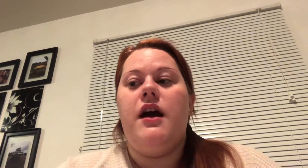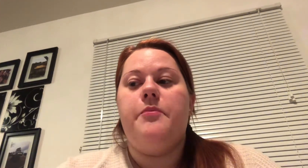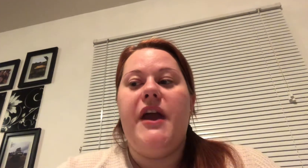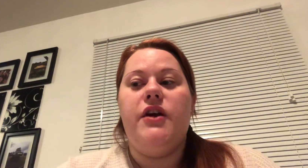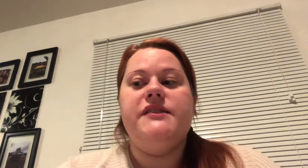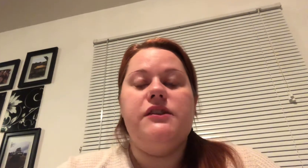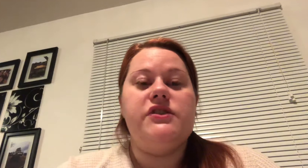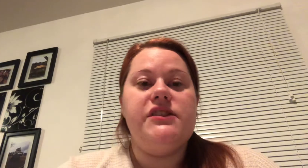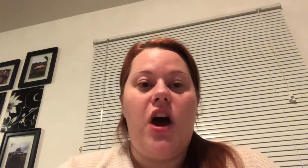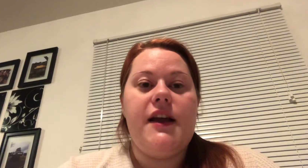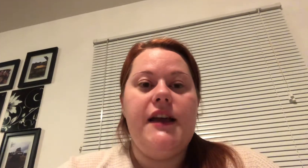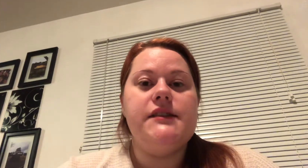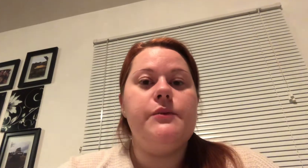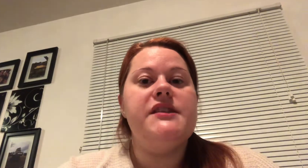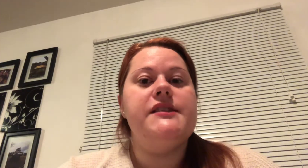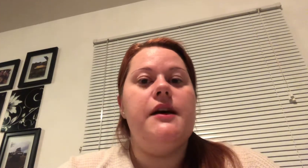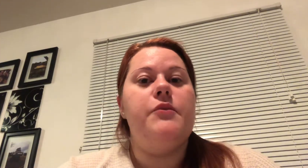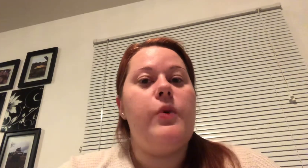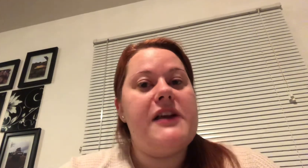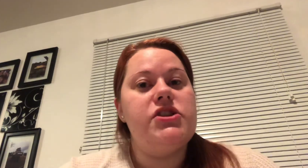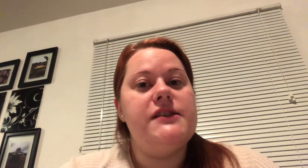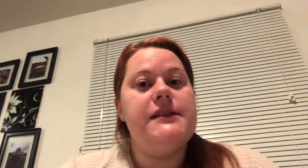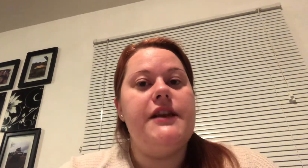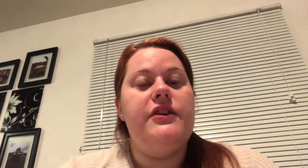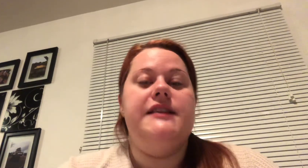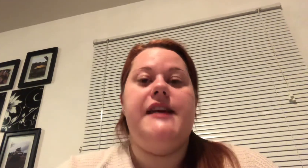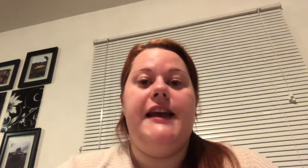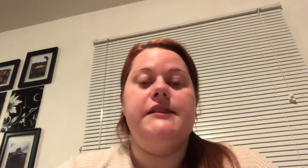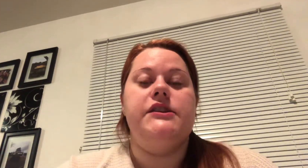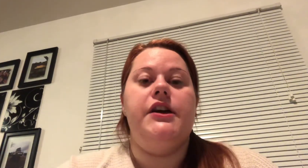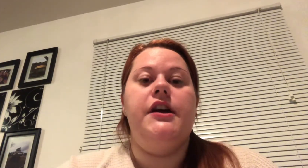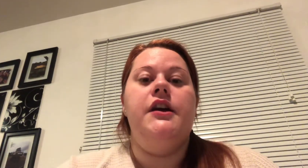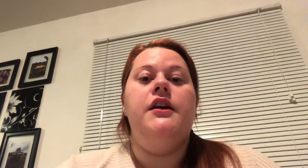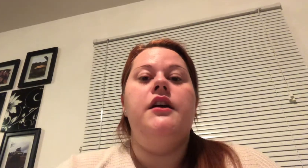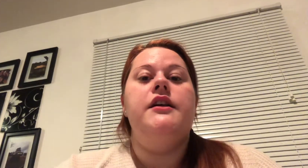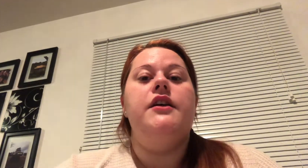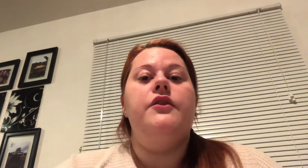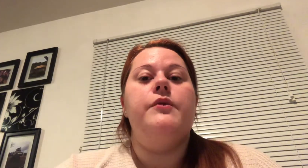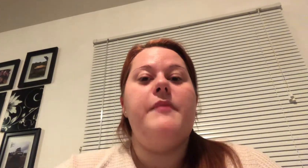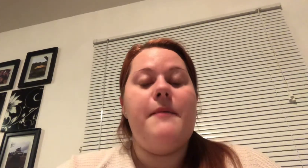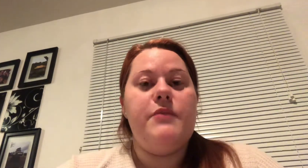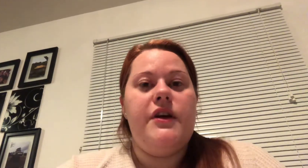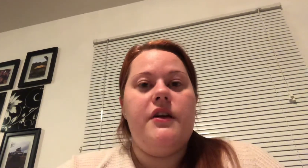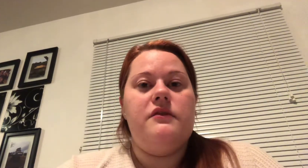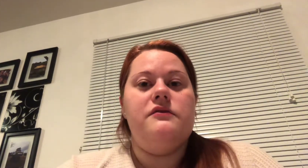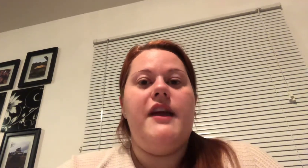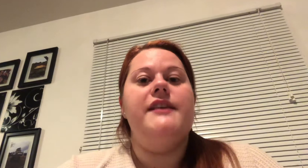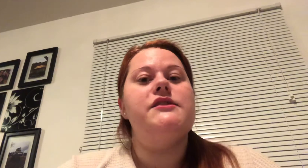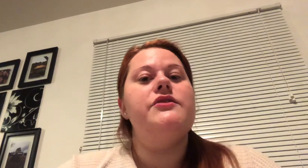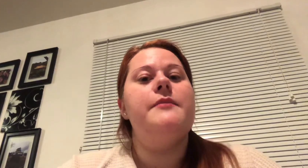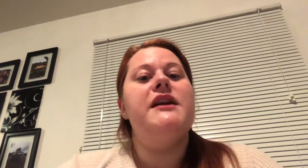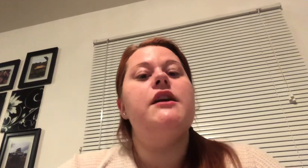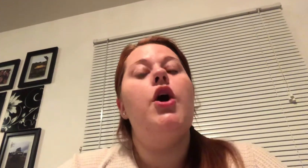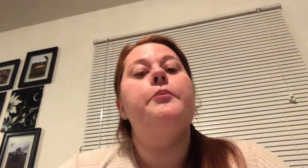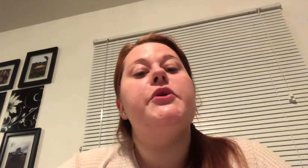pair of silk stockings, with some questions that you need to answer. Remember, answer them in